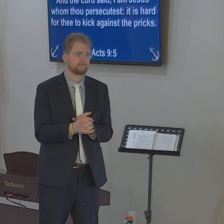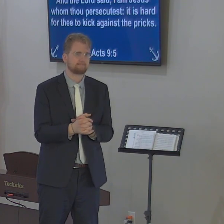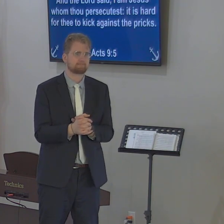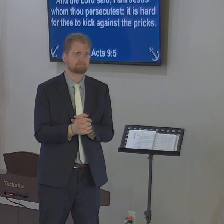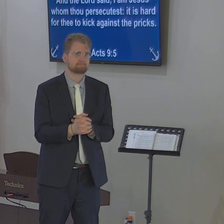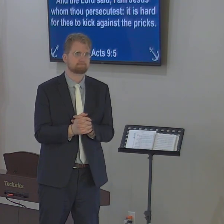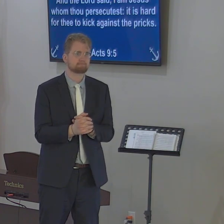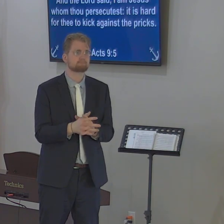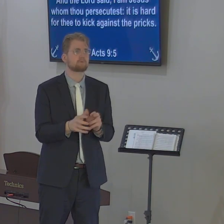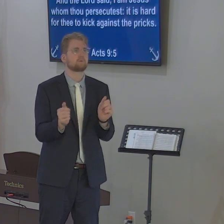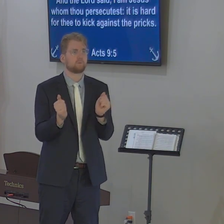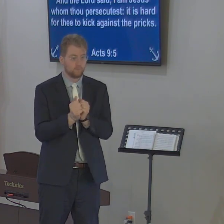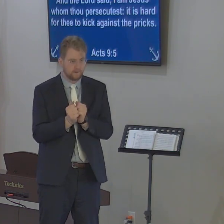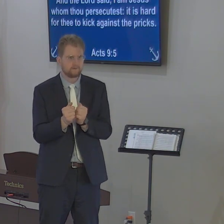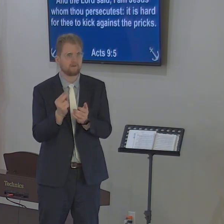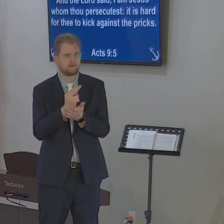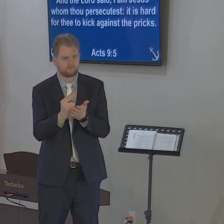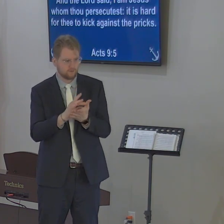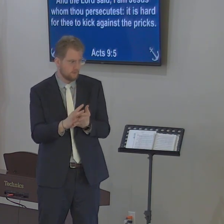along with the Holy Spirit of God.